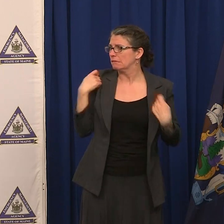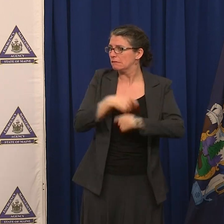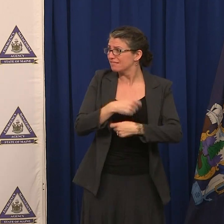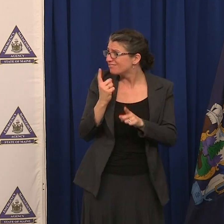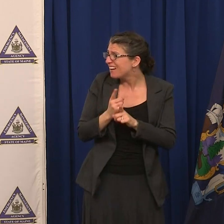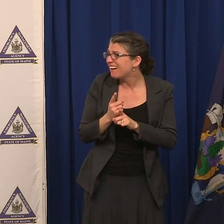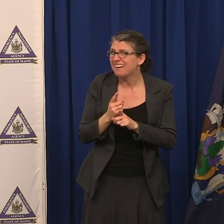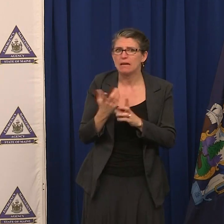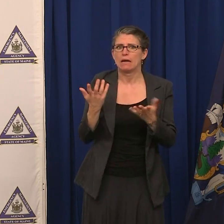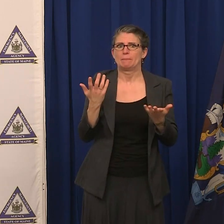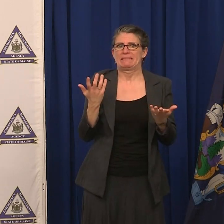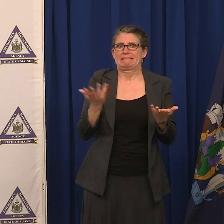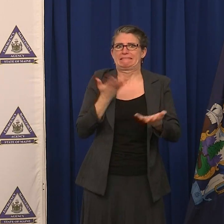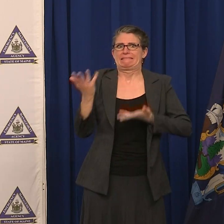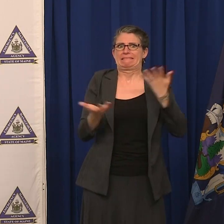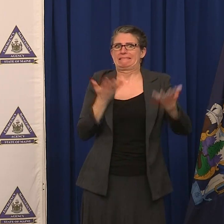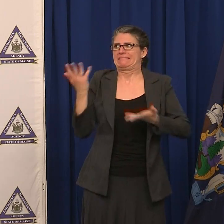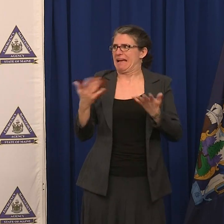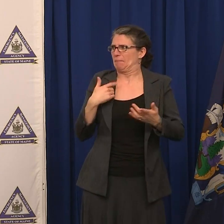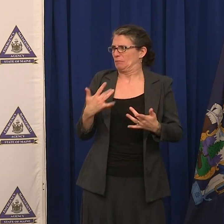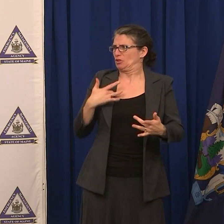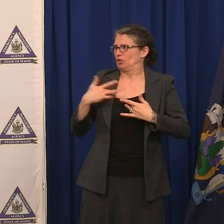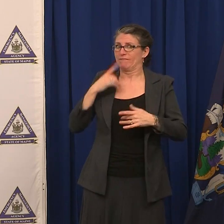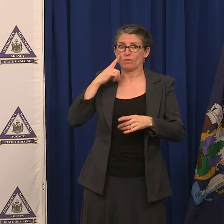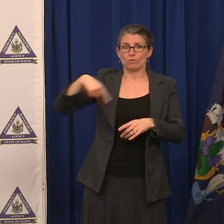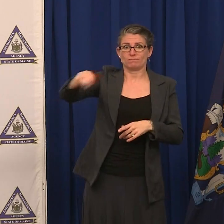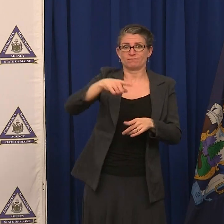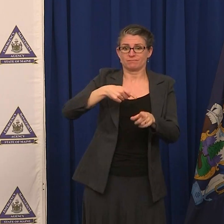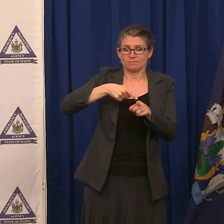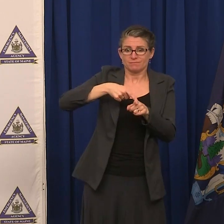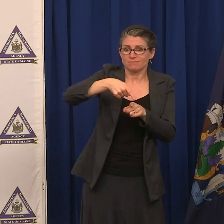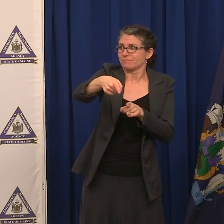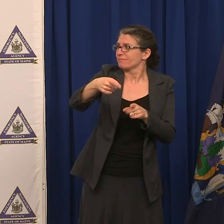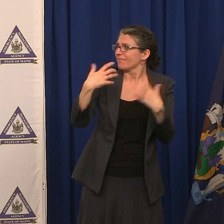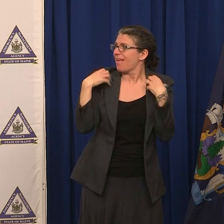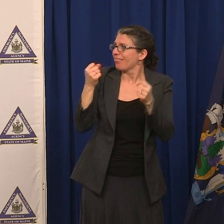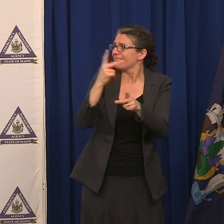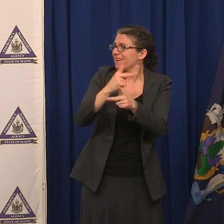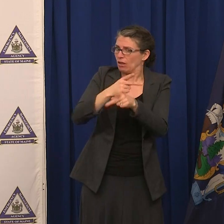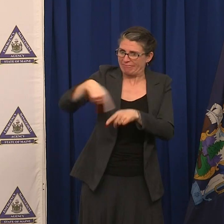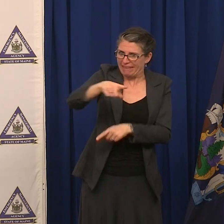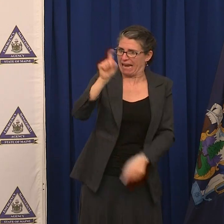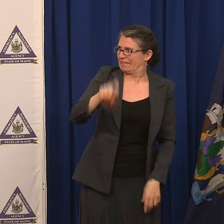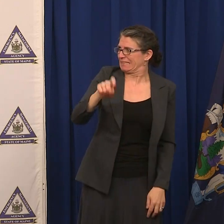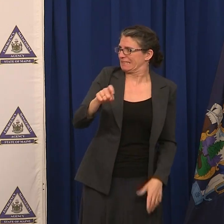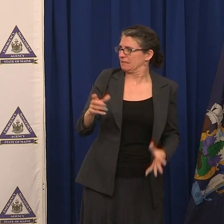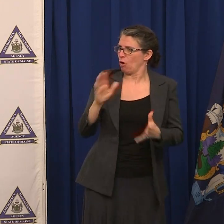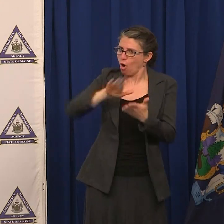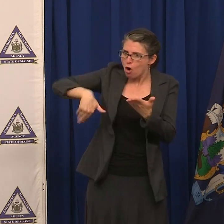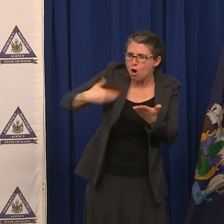workers aren't going to get the protective equipment that they may need, at least from the stockpile or the federal government. I know you're pursuing other